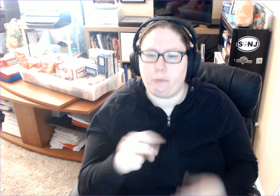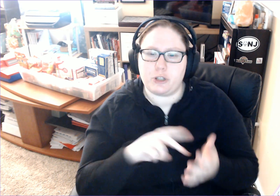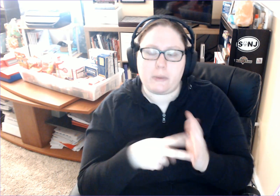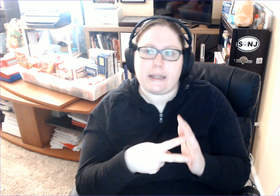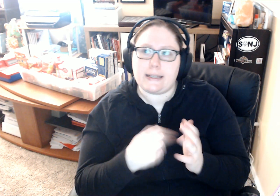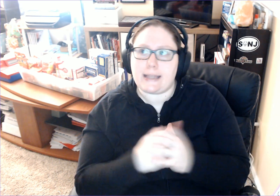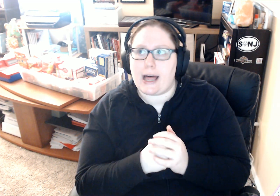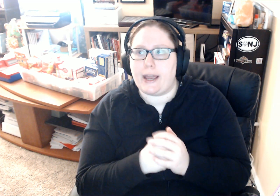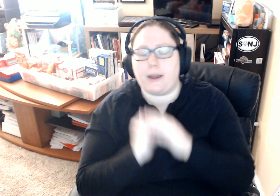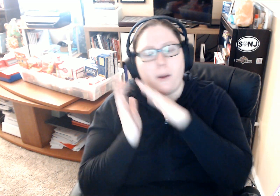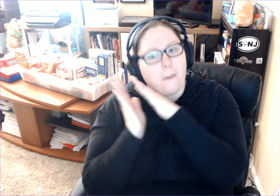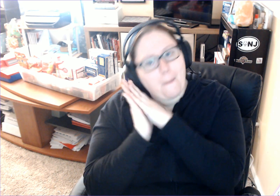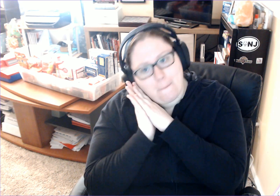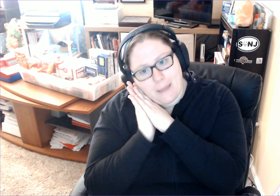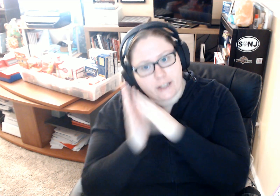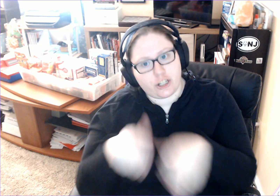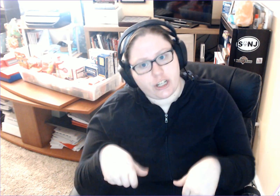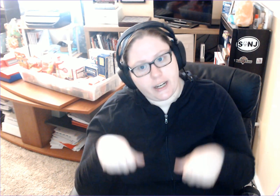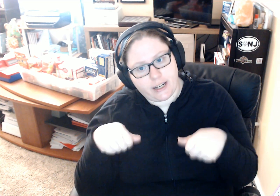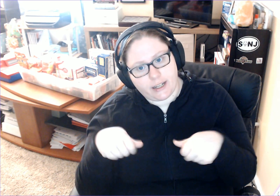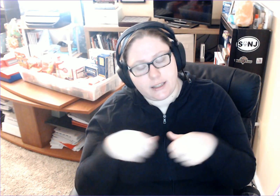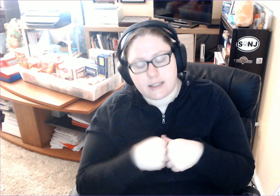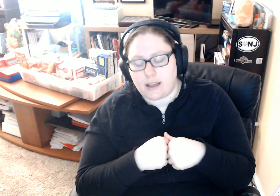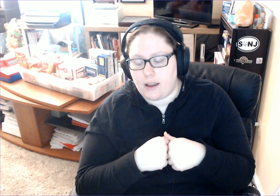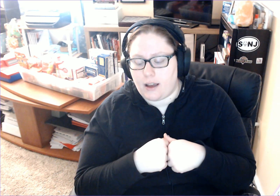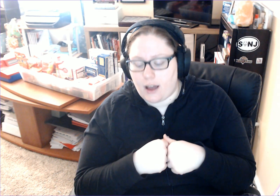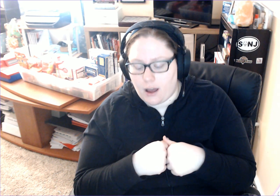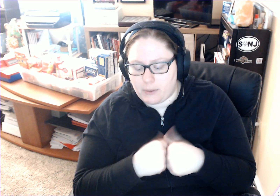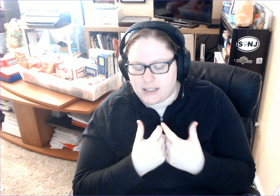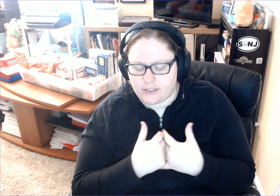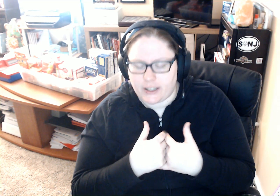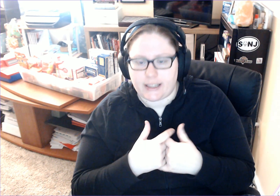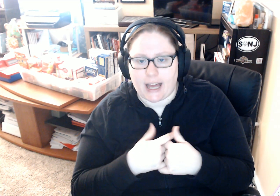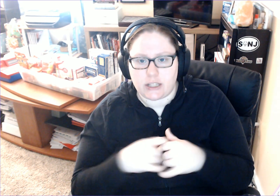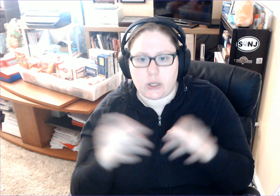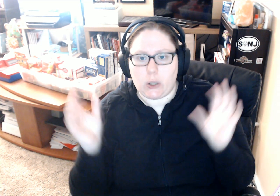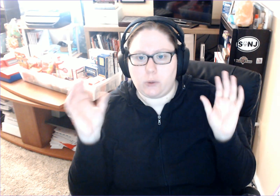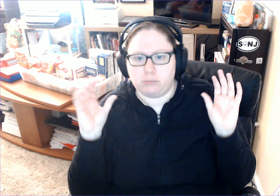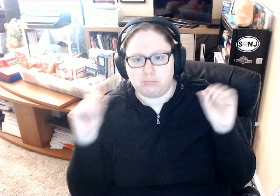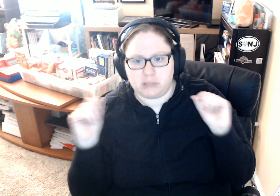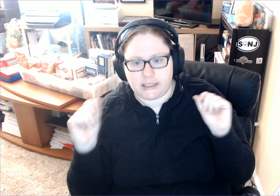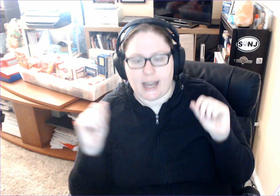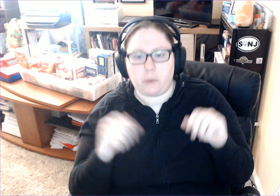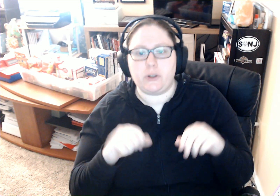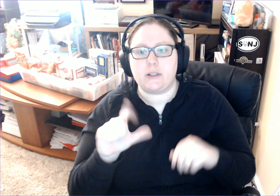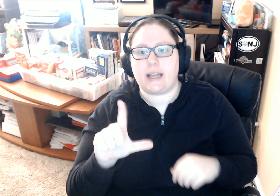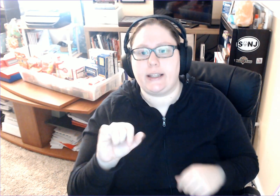means like bed sheets and stuff like that. So towels and